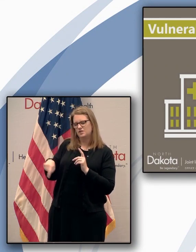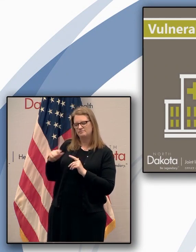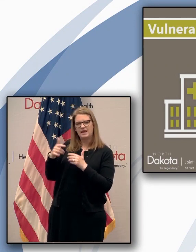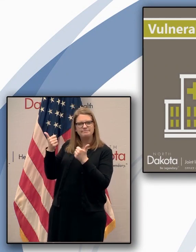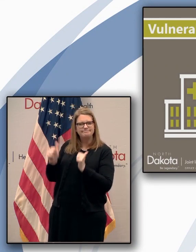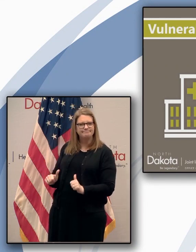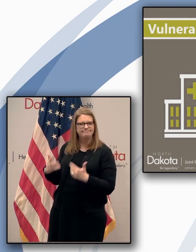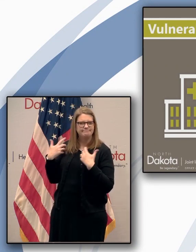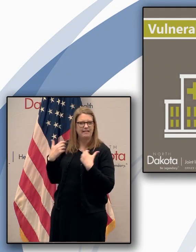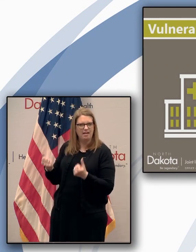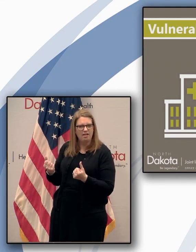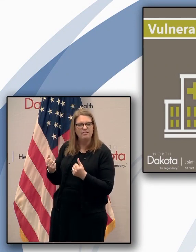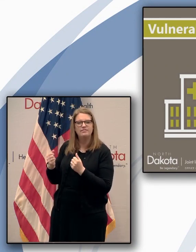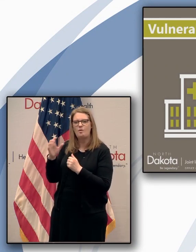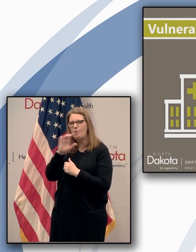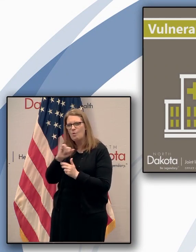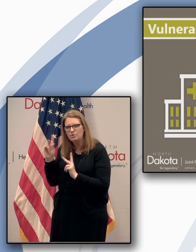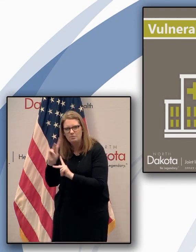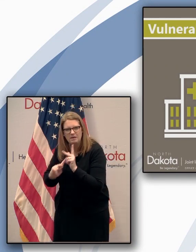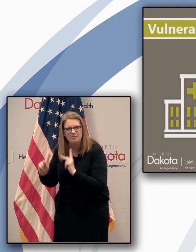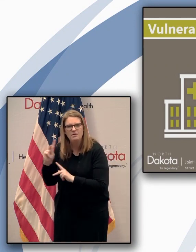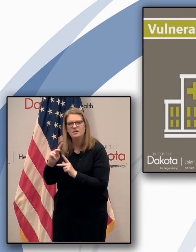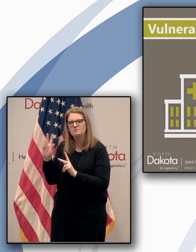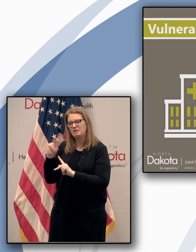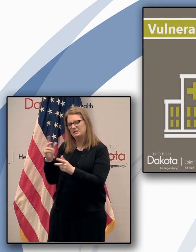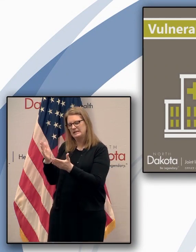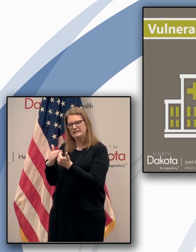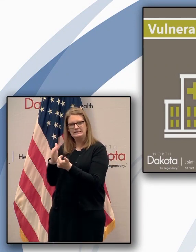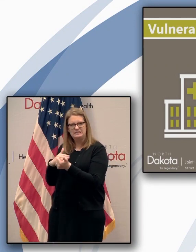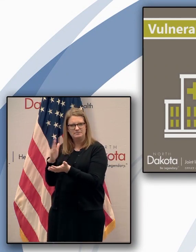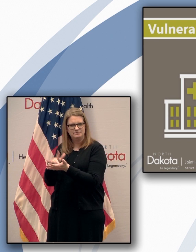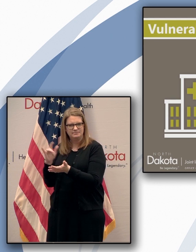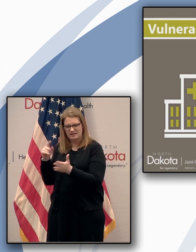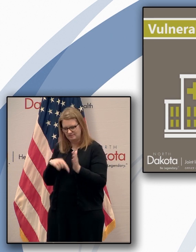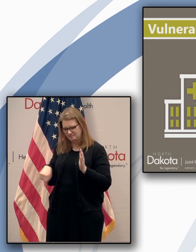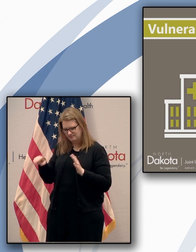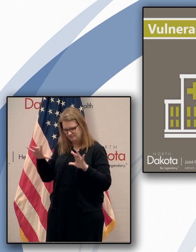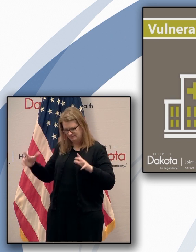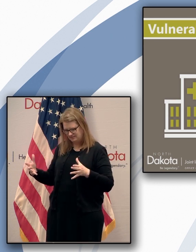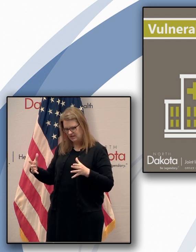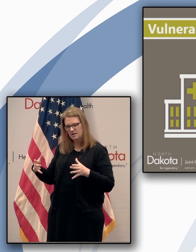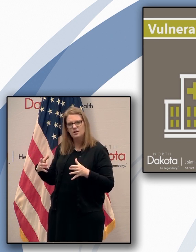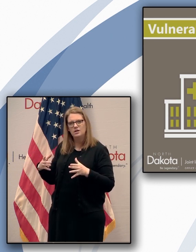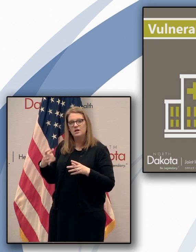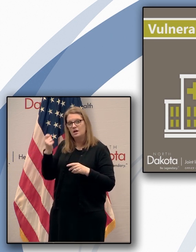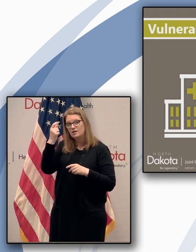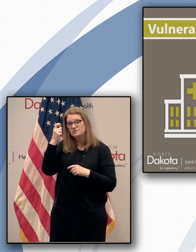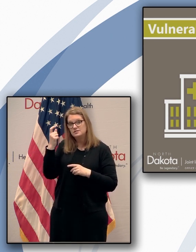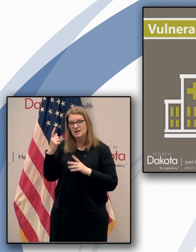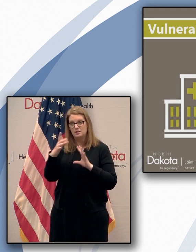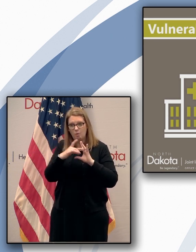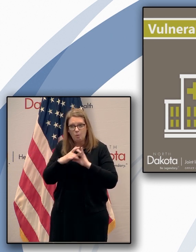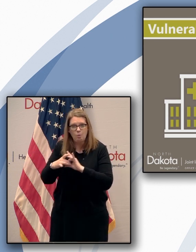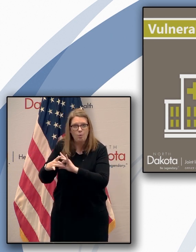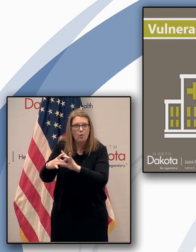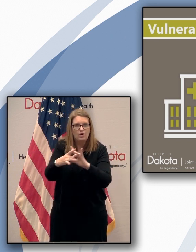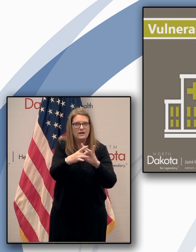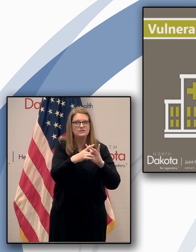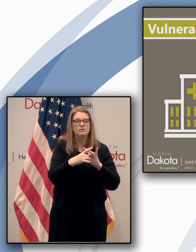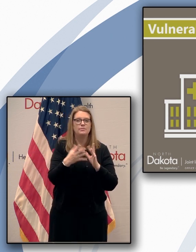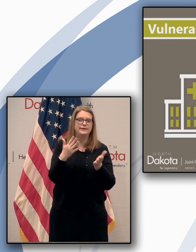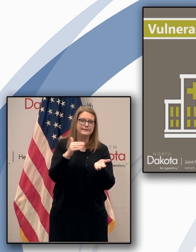this entire crisis through this whole thing, is that we want to make sure that we've got coordination across providers that might have